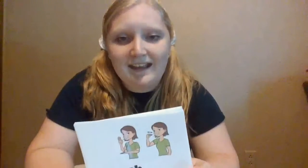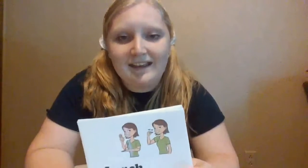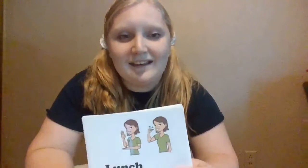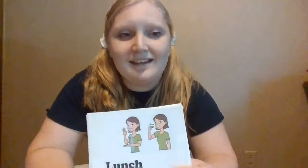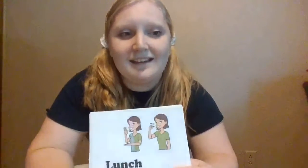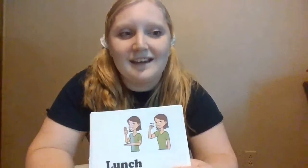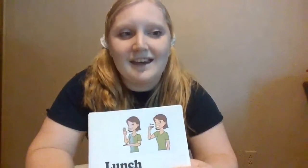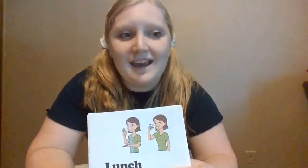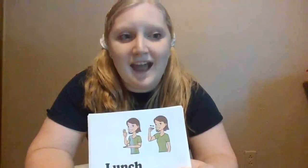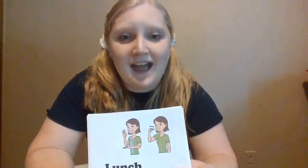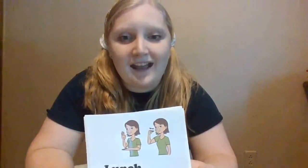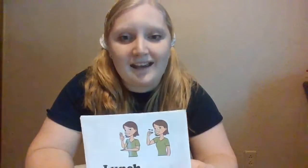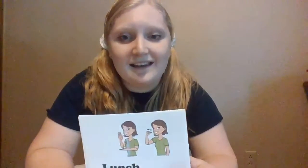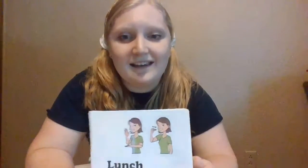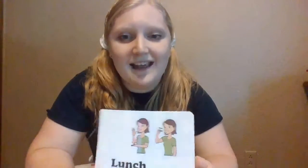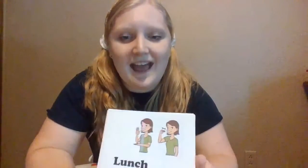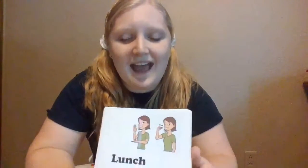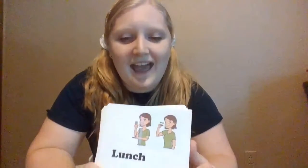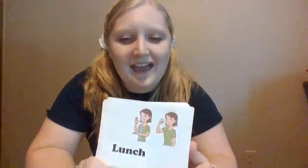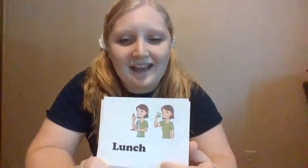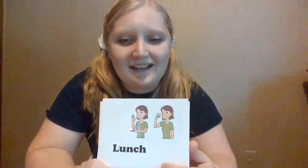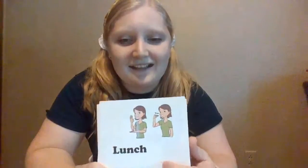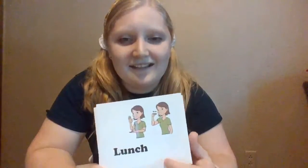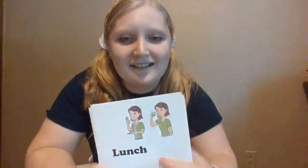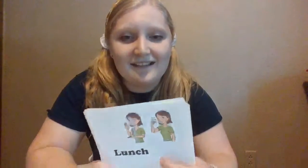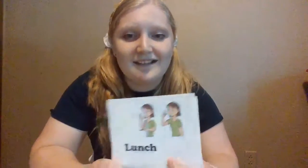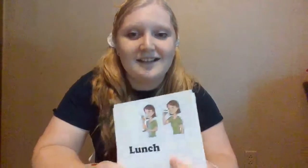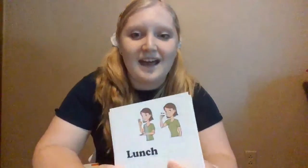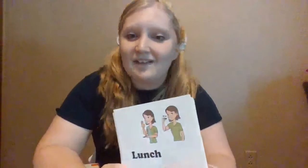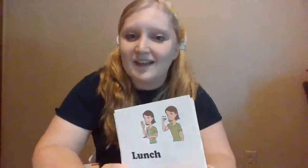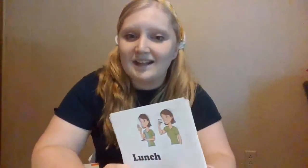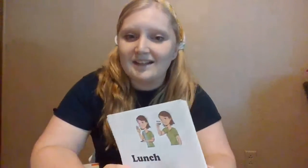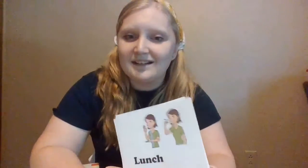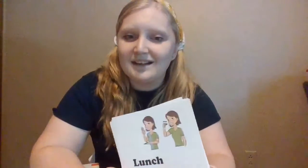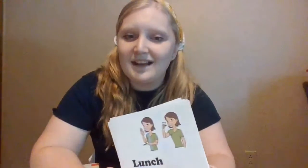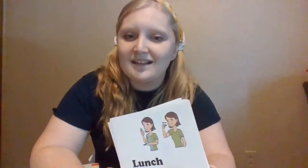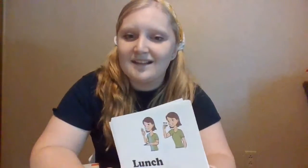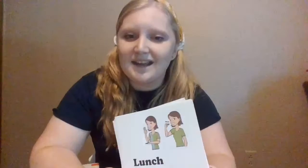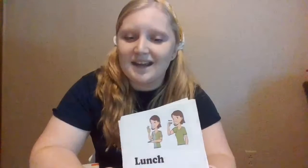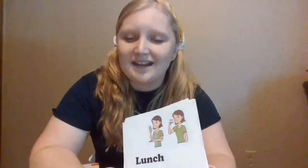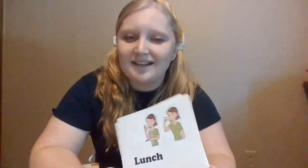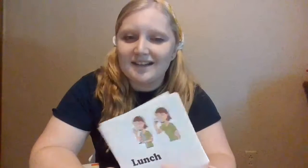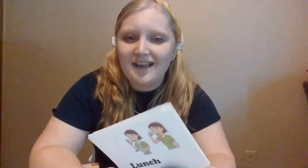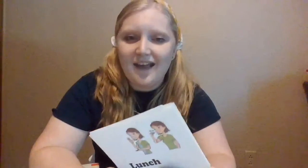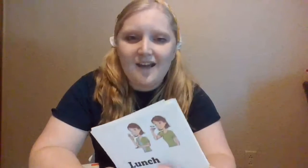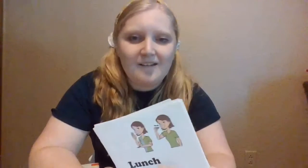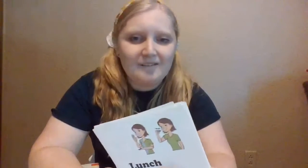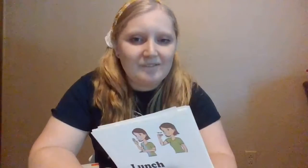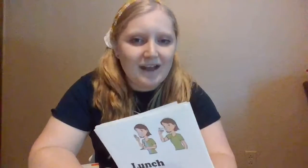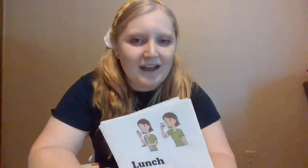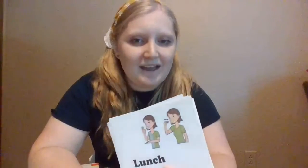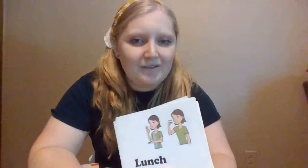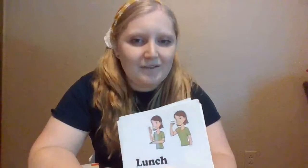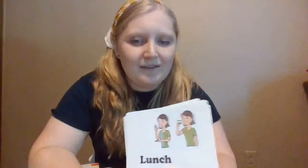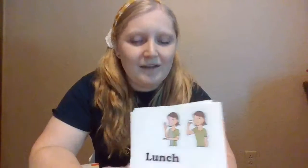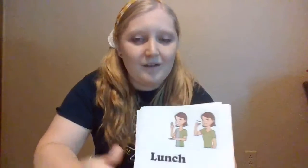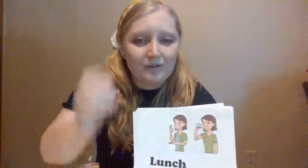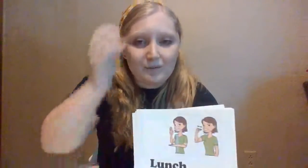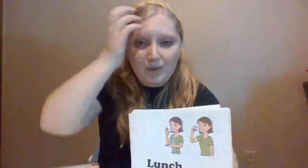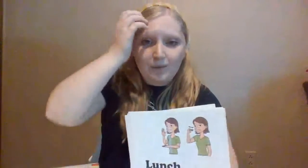10, 9, 8, 7, 6, 5,